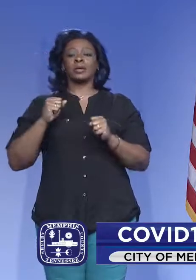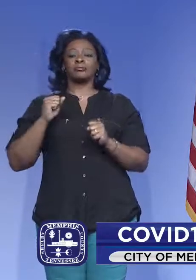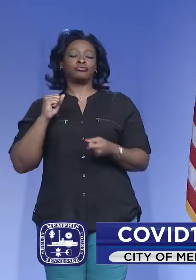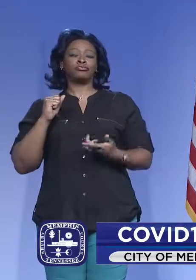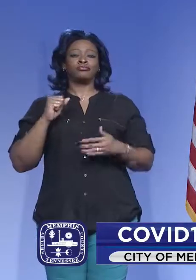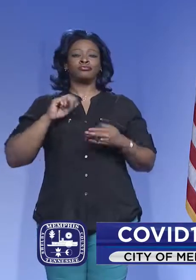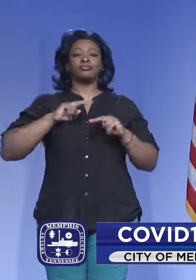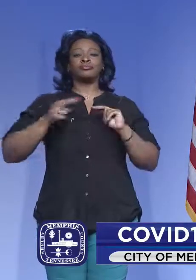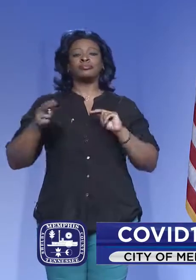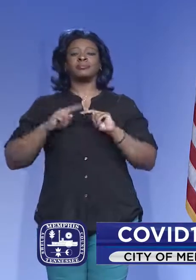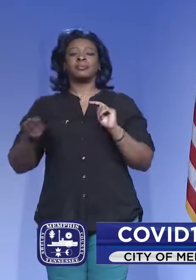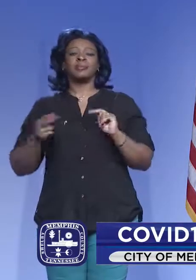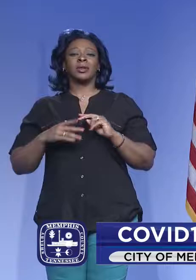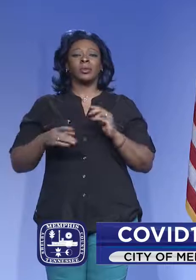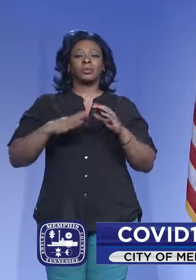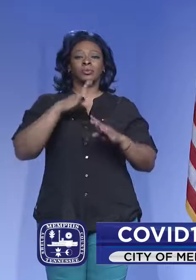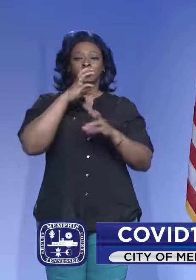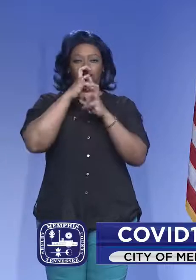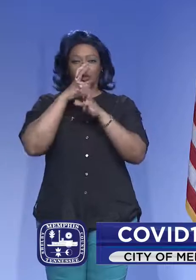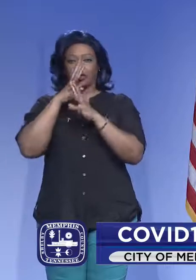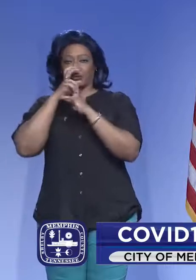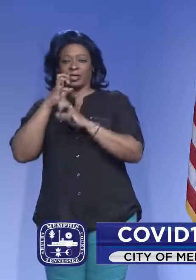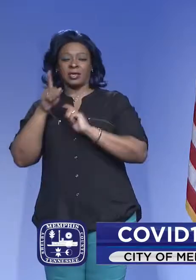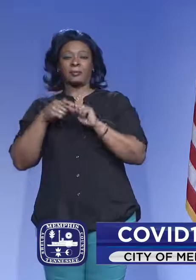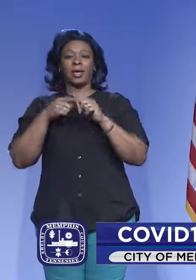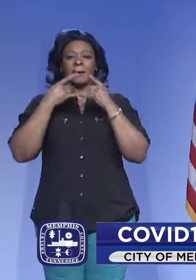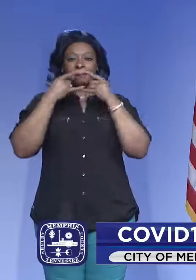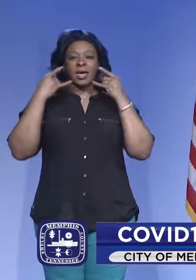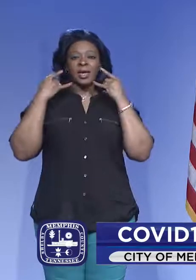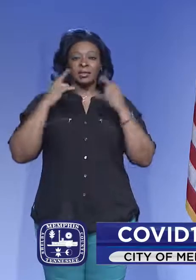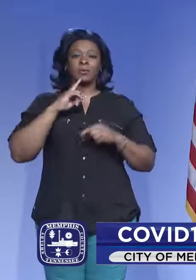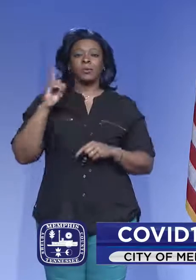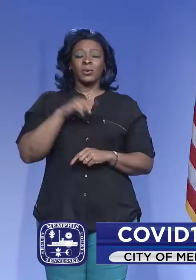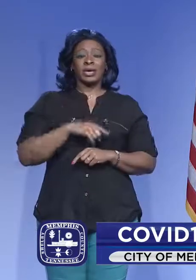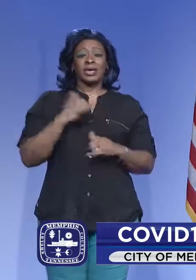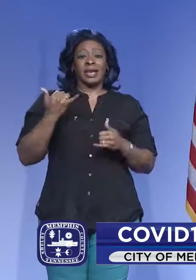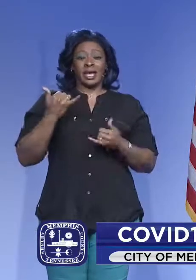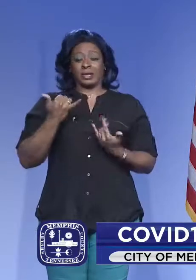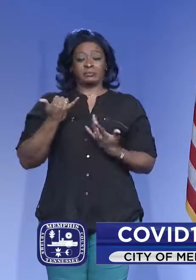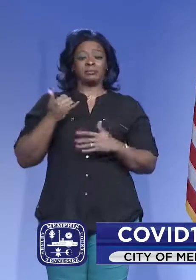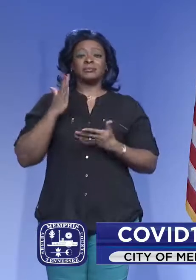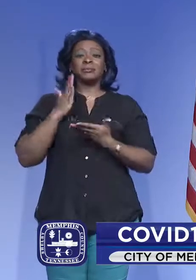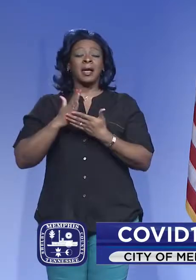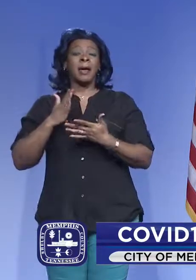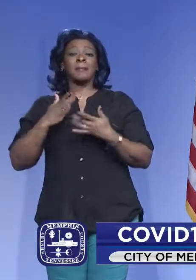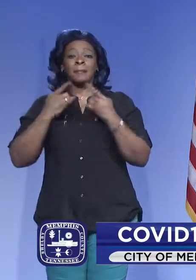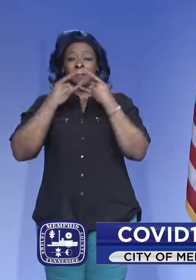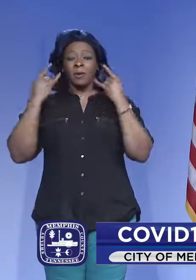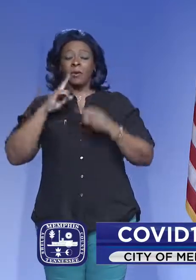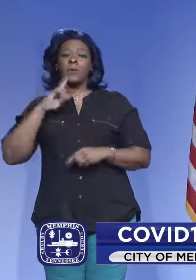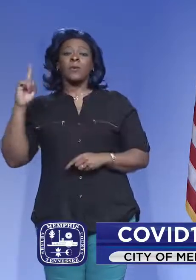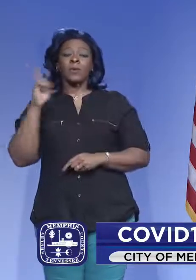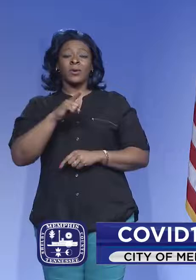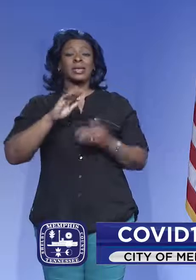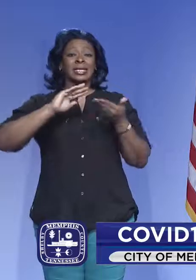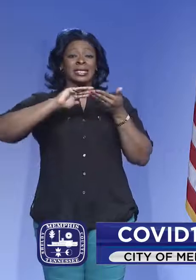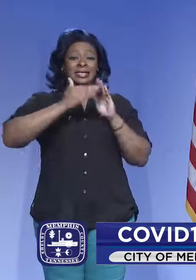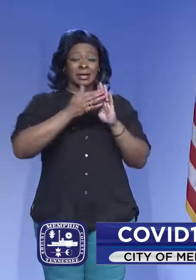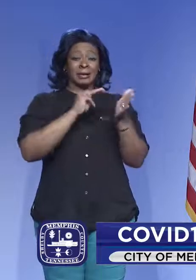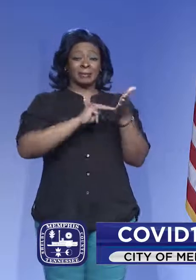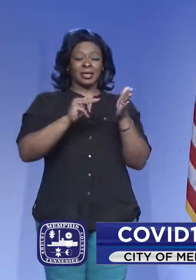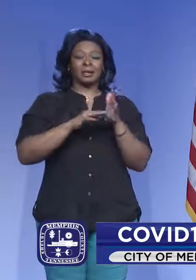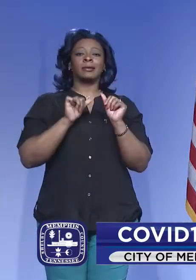many of these restrictions. So, but with that lifting of the enforcement of the ordinance, the City of Memphis